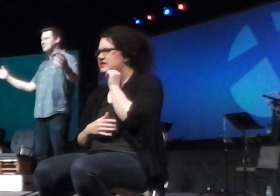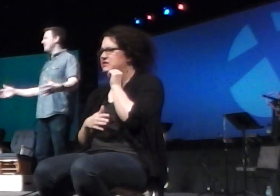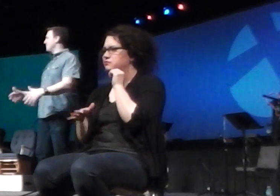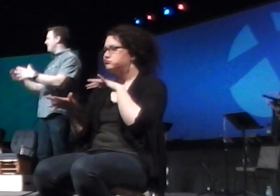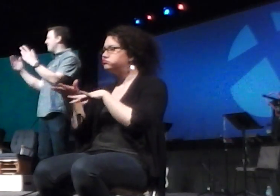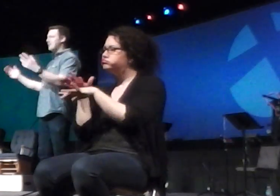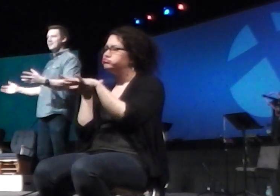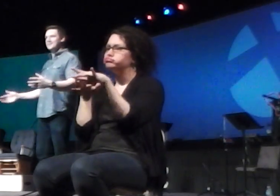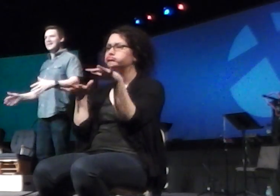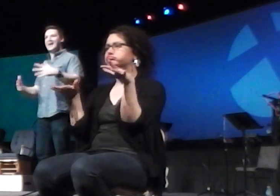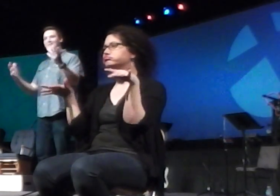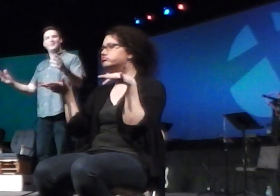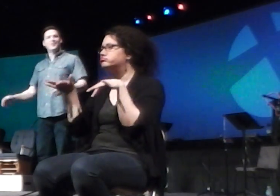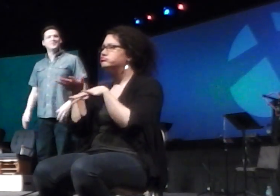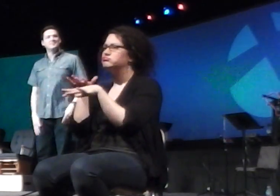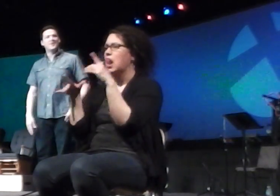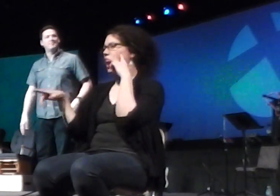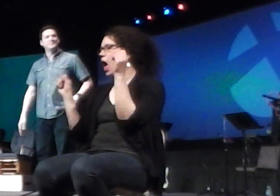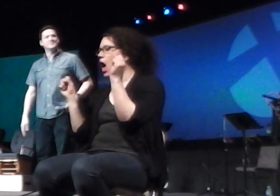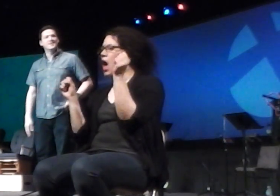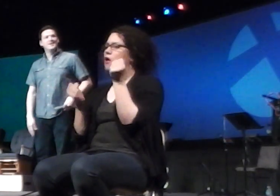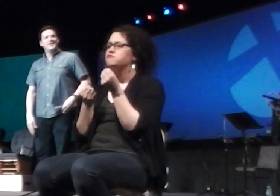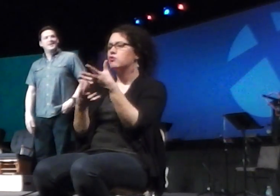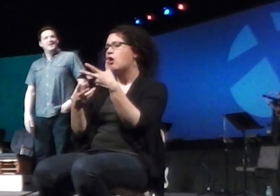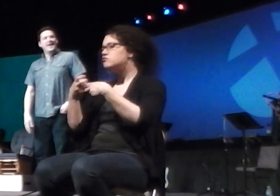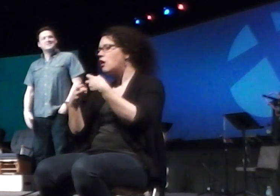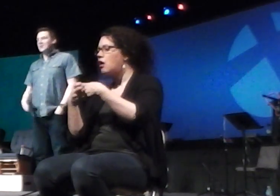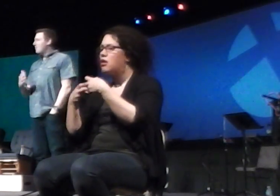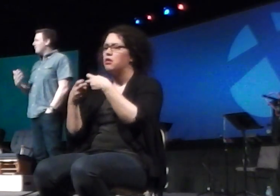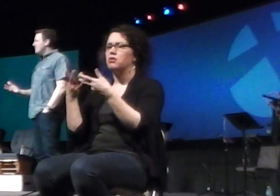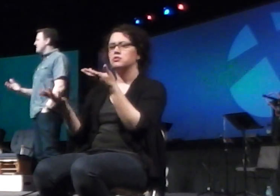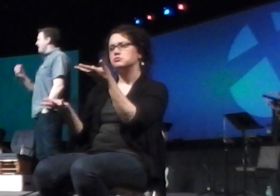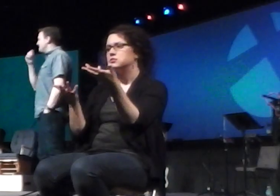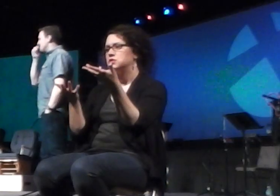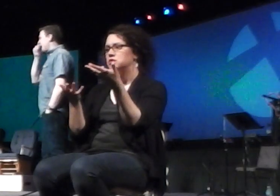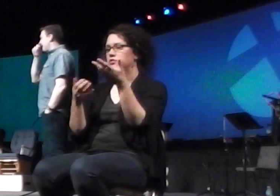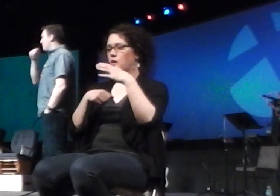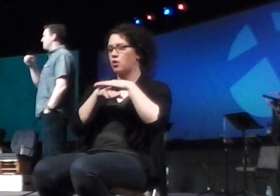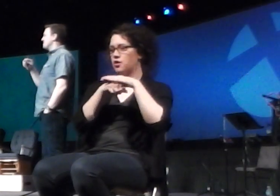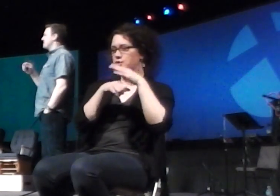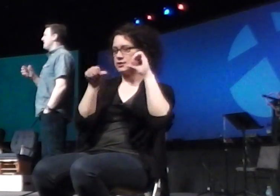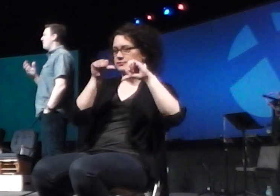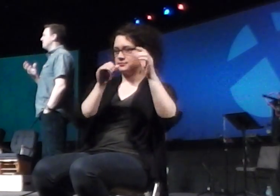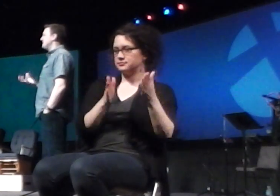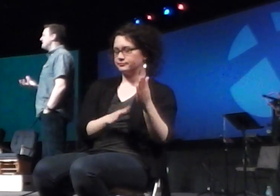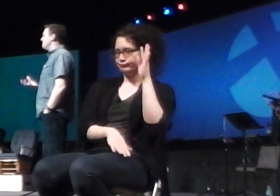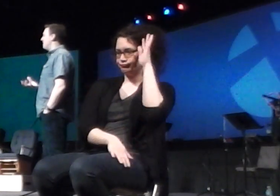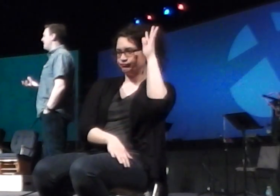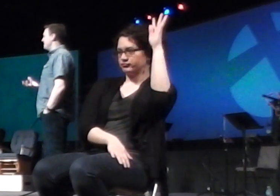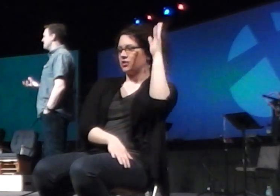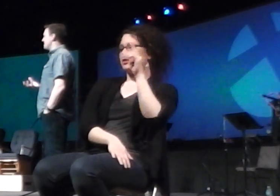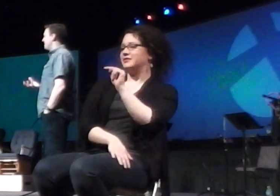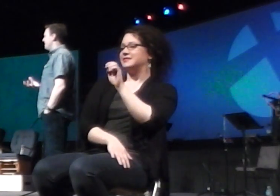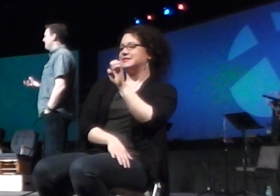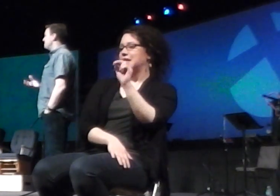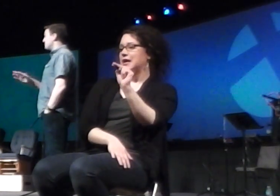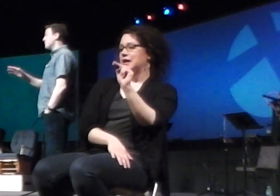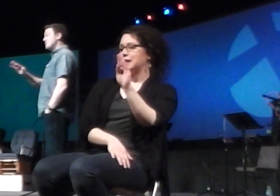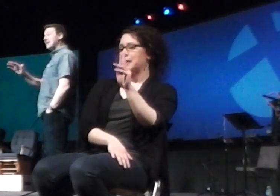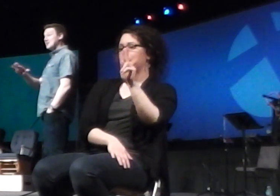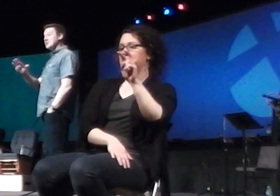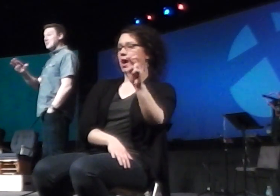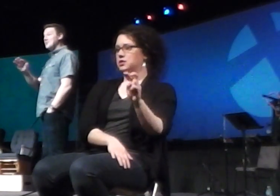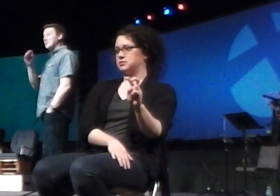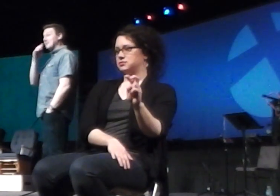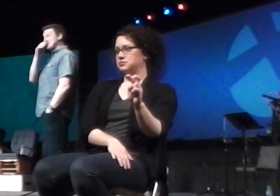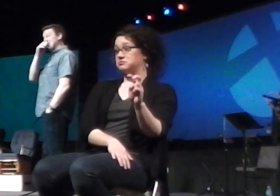department stores, and they were there, they were loud, and they were causing problems. And so a British scientist came up with this thing called teen buzz. This is